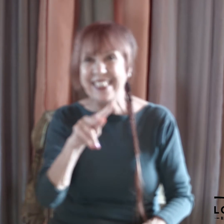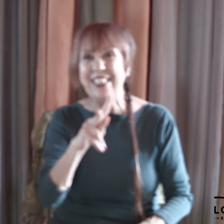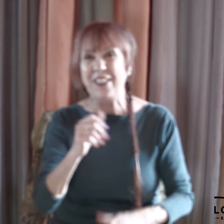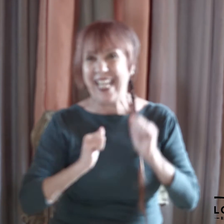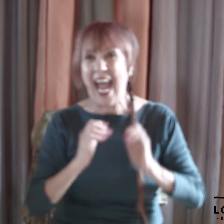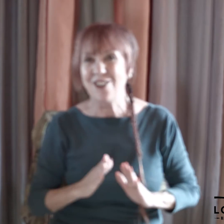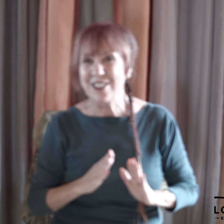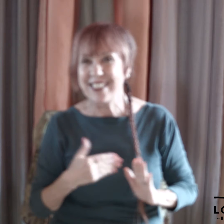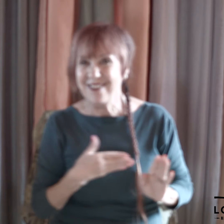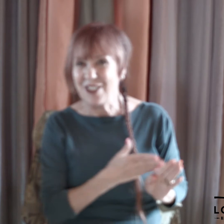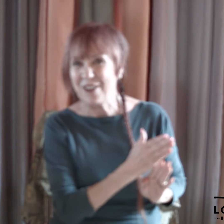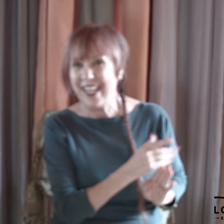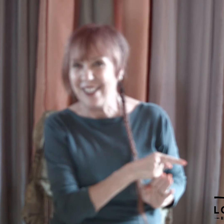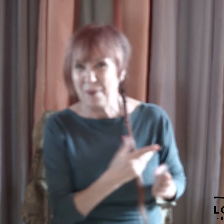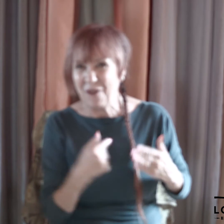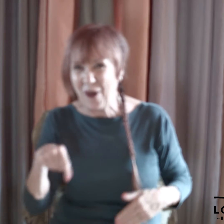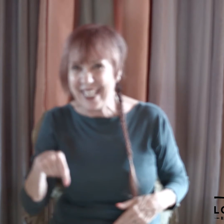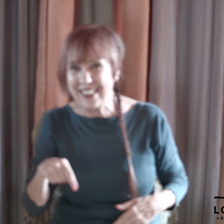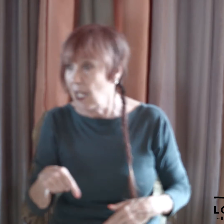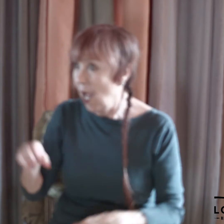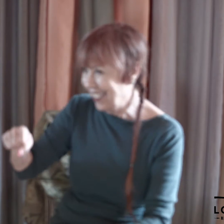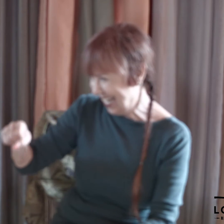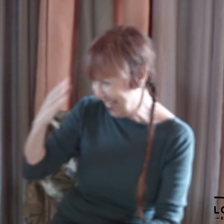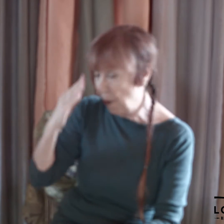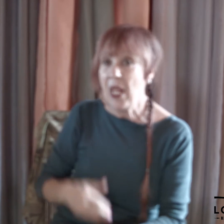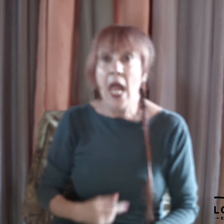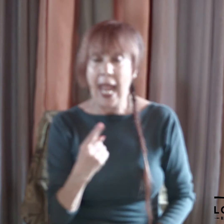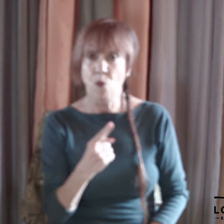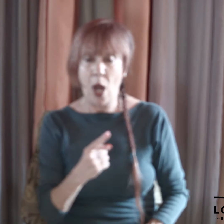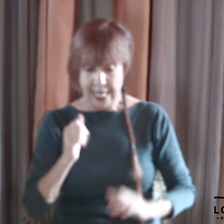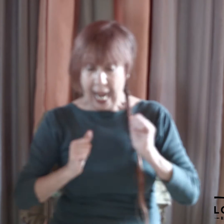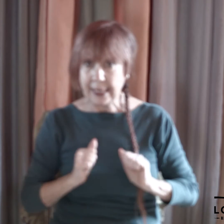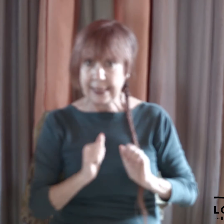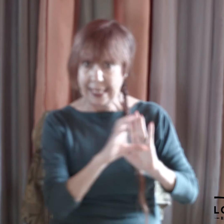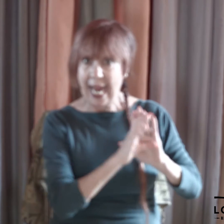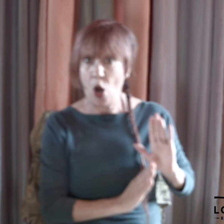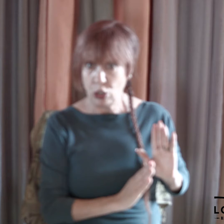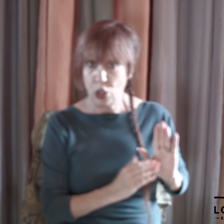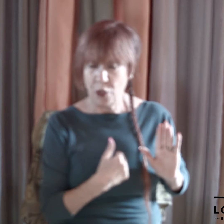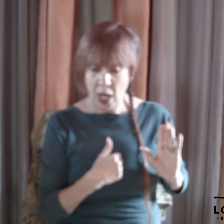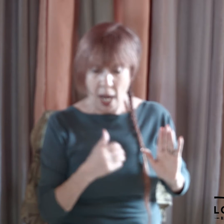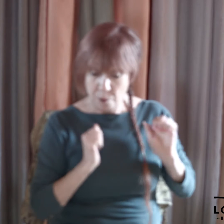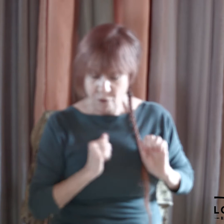television career before I ever did all the rest of this. I do. And one of the characters that I played in one of the series I